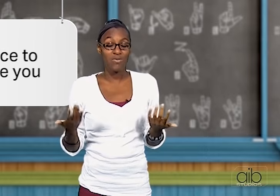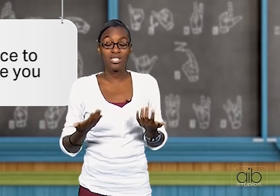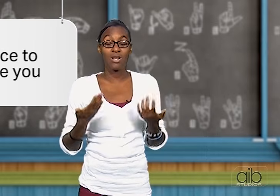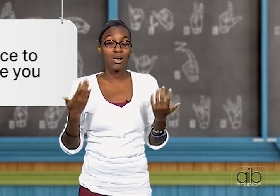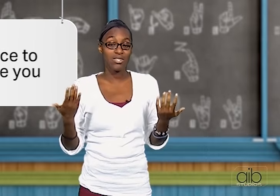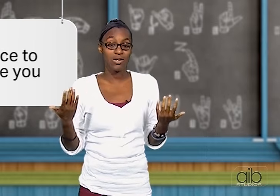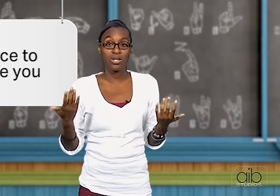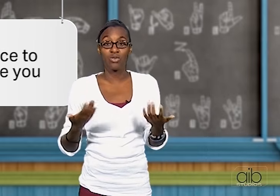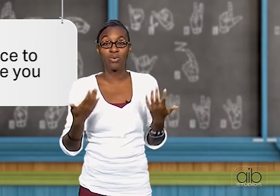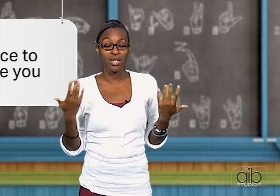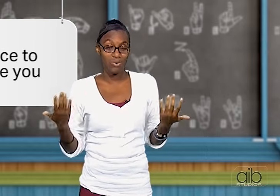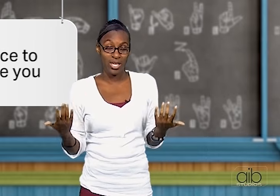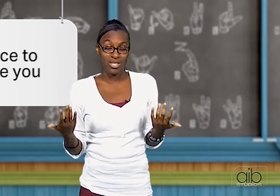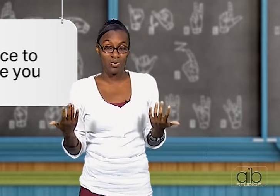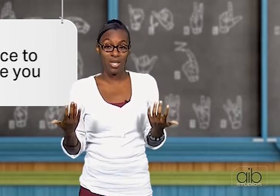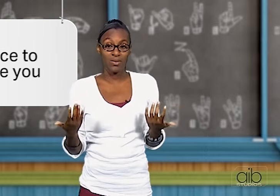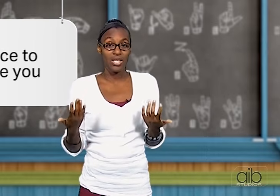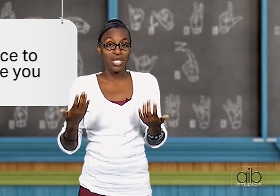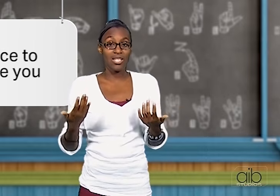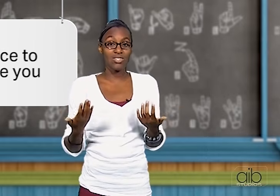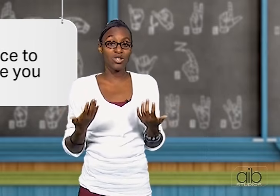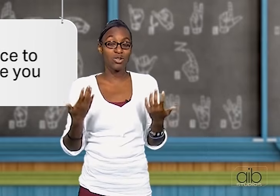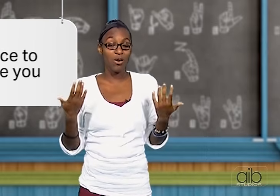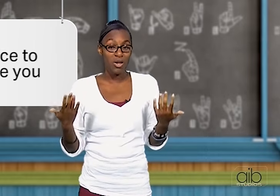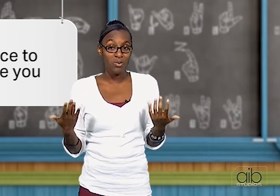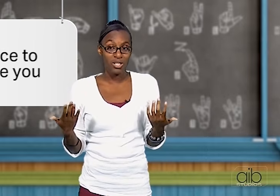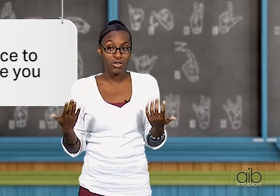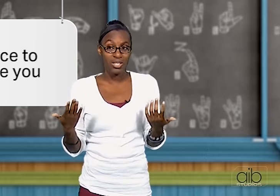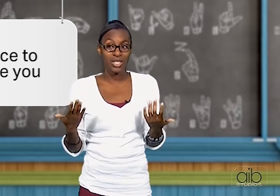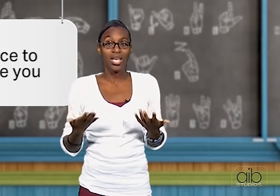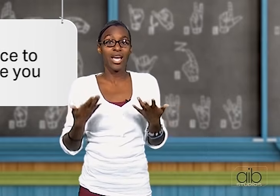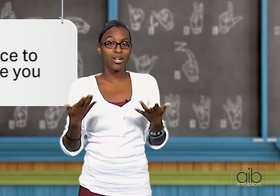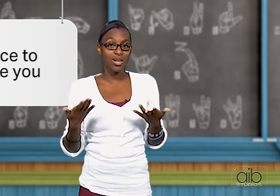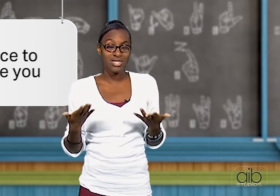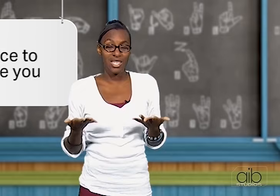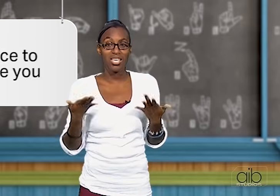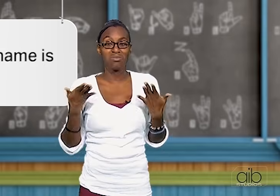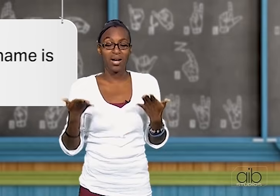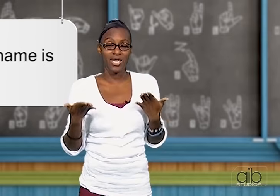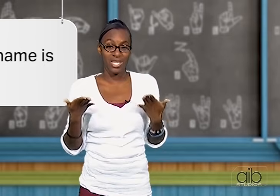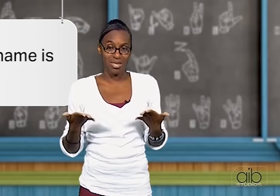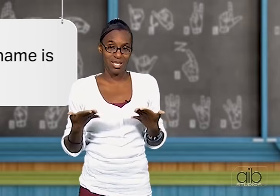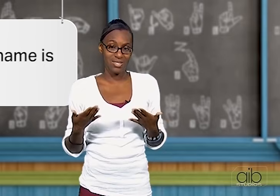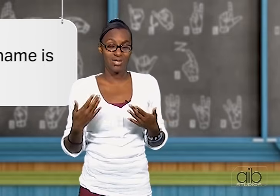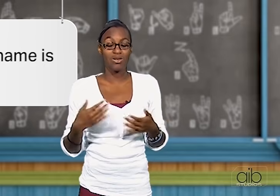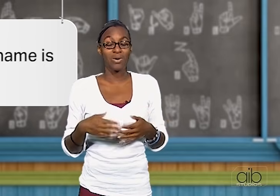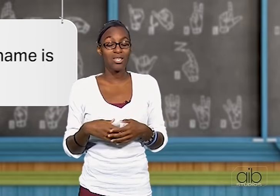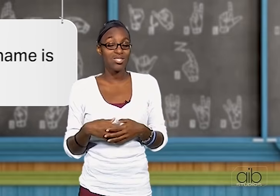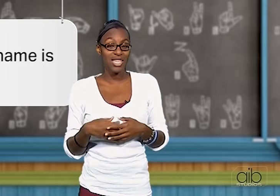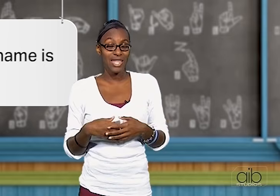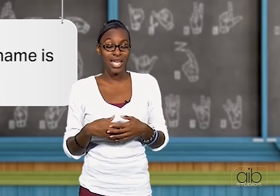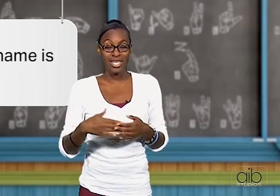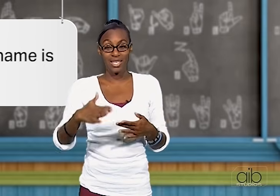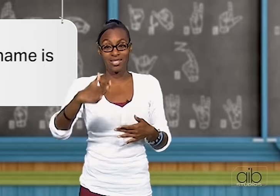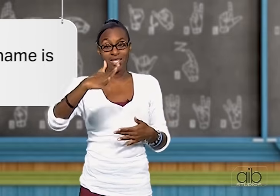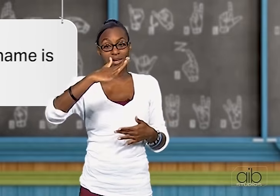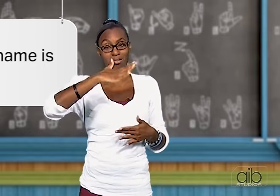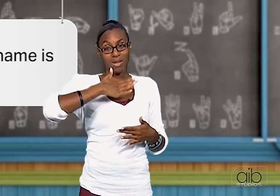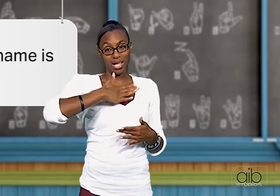is also a great way as well. And so you're probably wondering, how do I say my name is? So the way you say that is